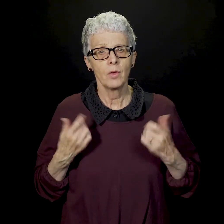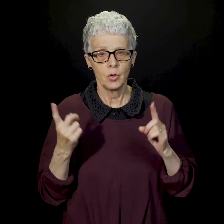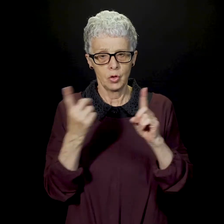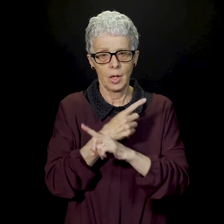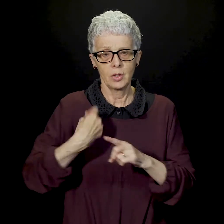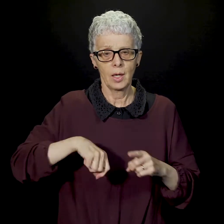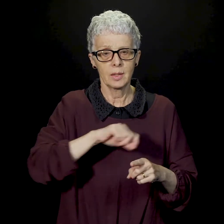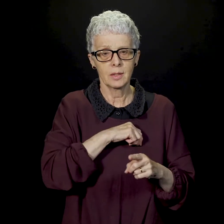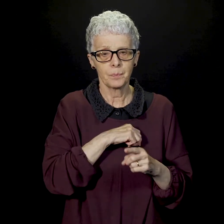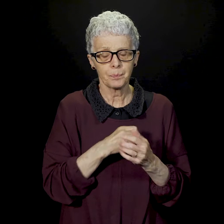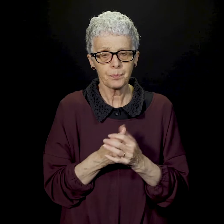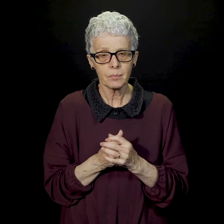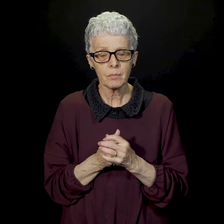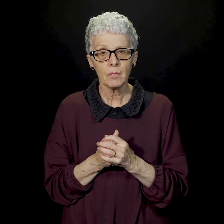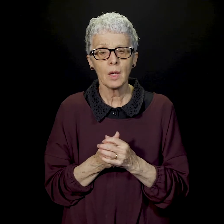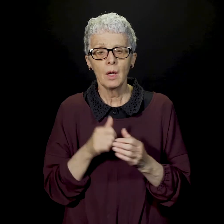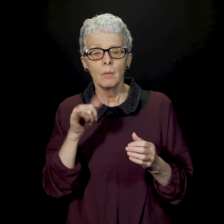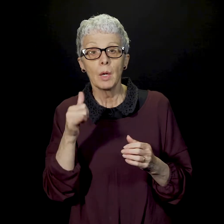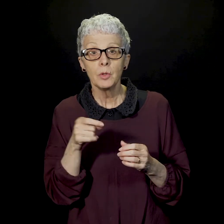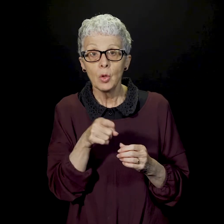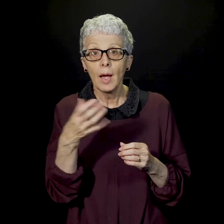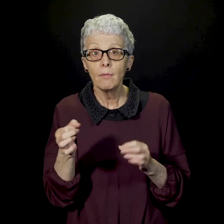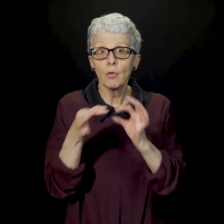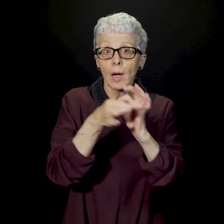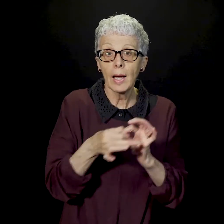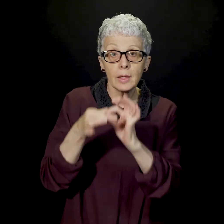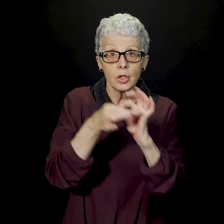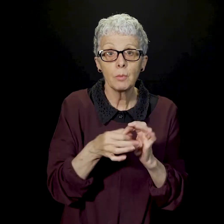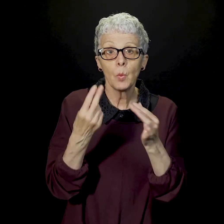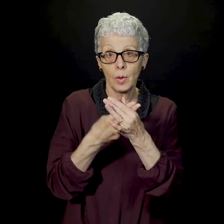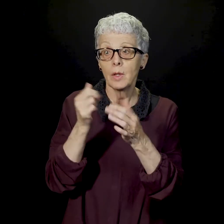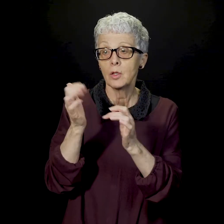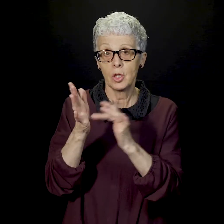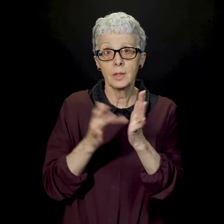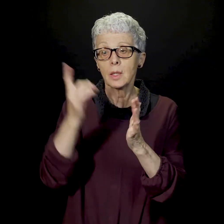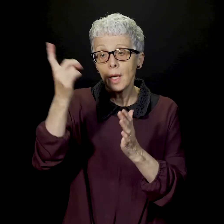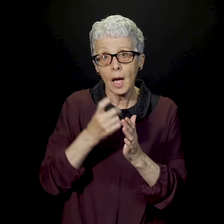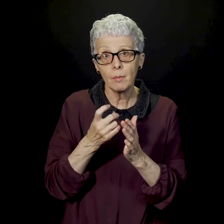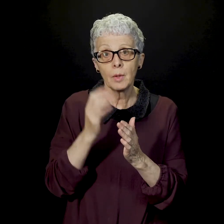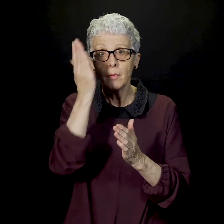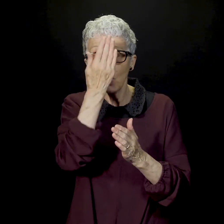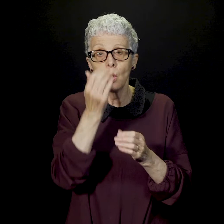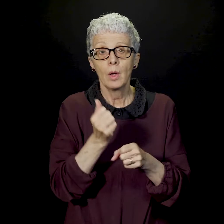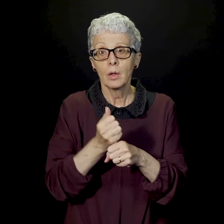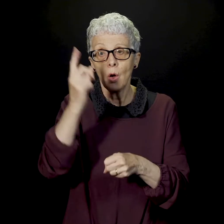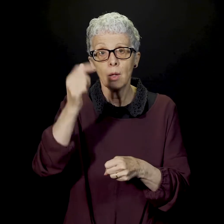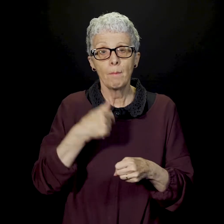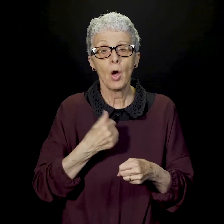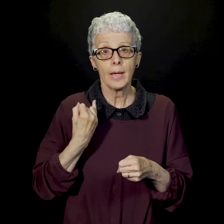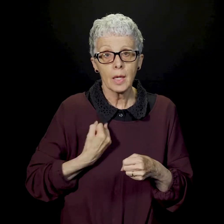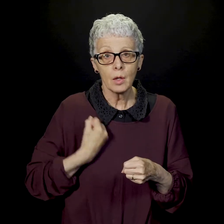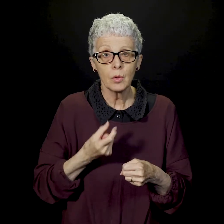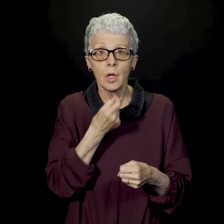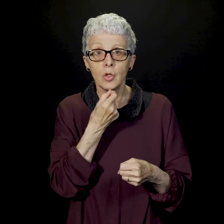You can come boldly before, if you've got a relationship with Jesus, you can boldly come before God and just say, my guilt and my shame have been placed